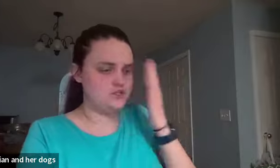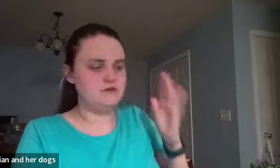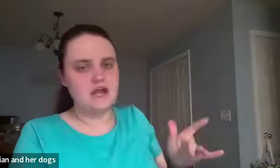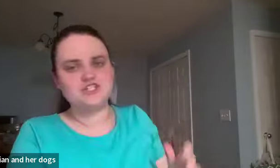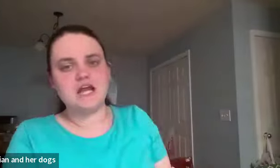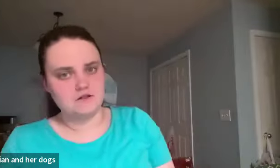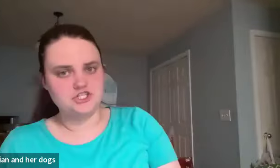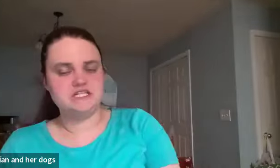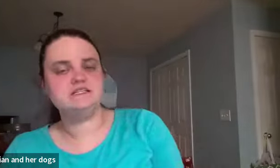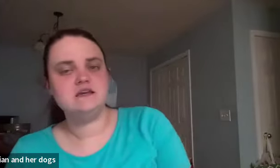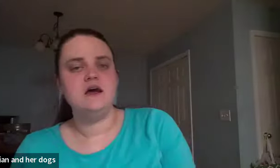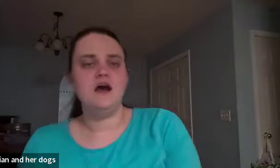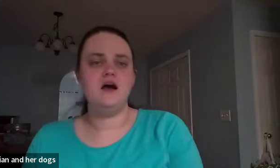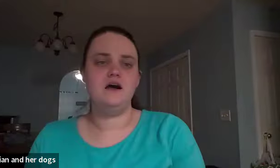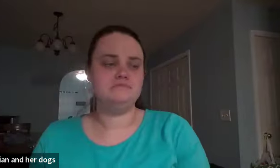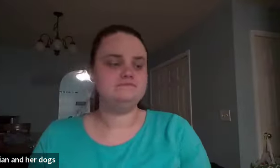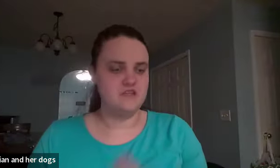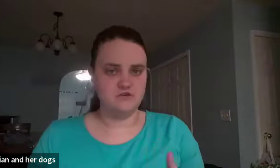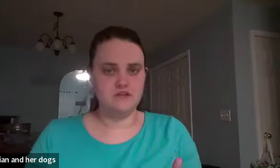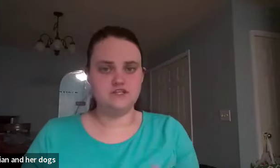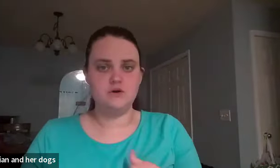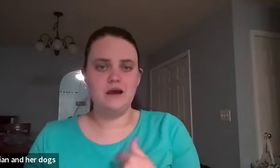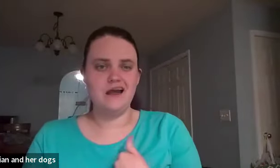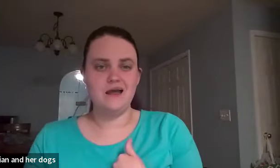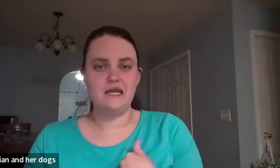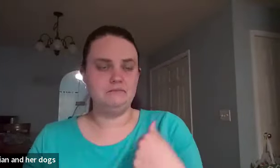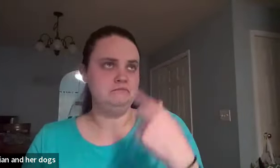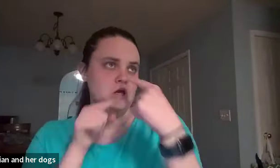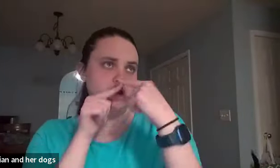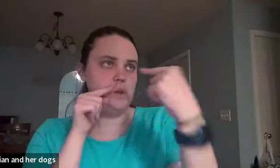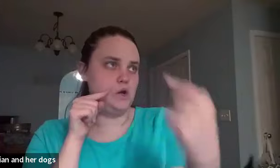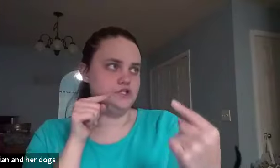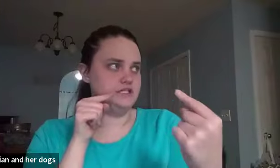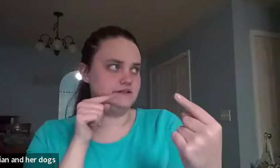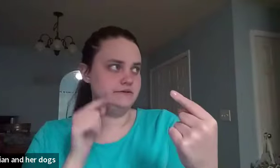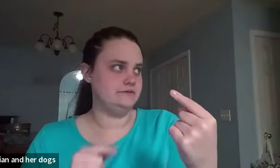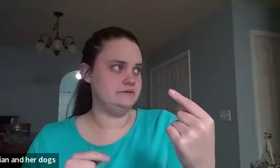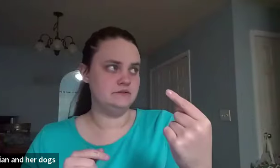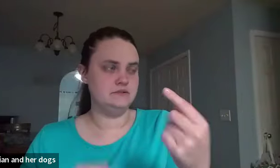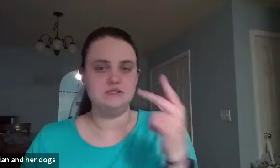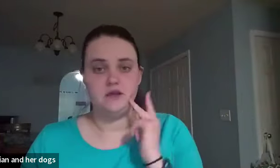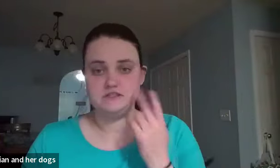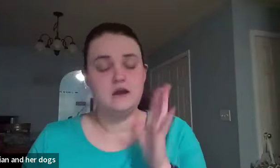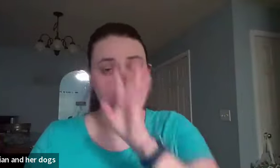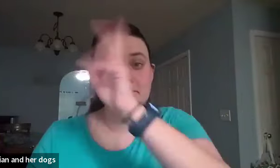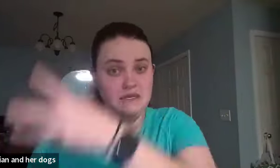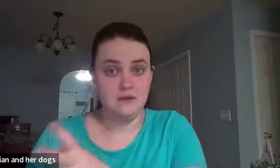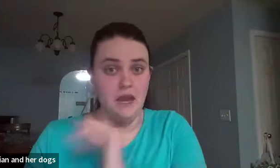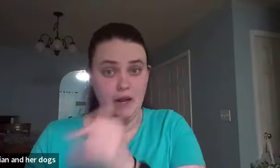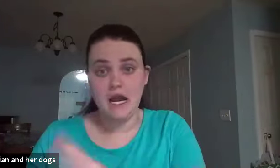allergic reaction, allergies, that sort of thing. So I'm allergic to pickles. I don't know. I'm making it up. I'm not